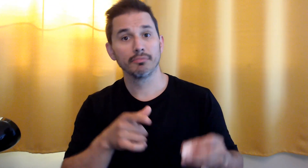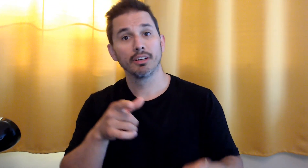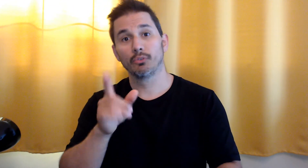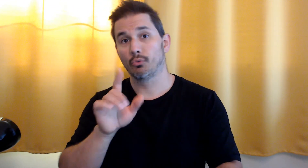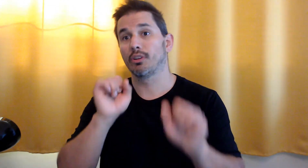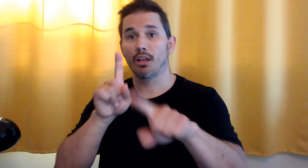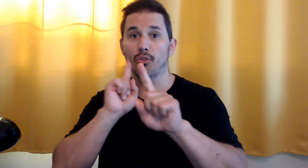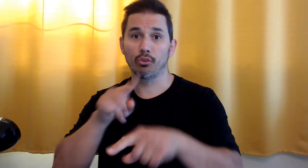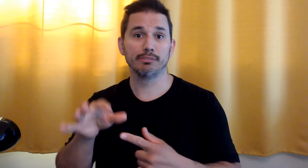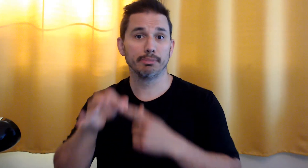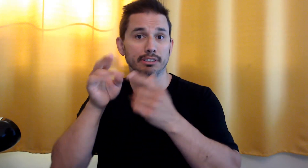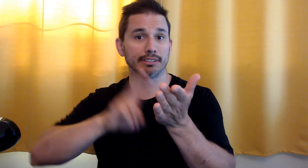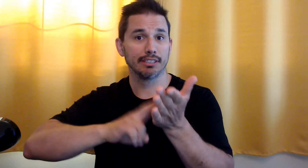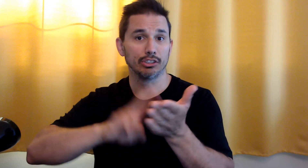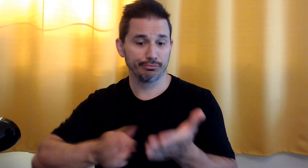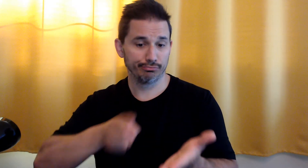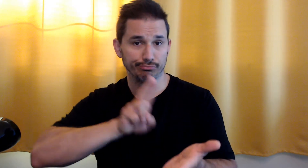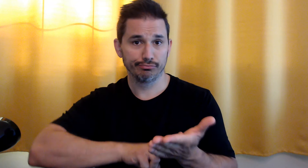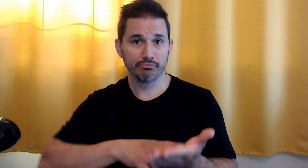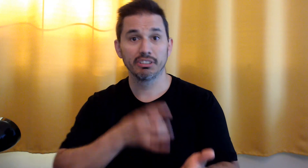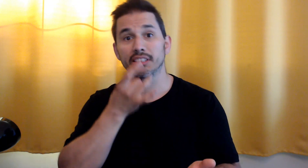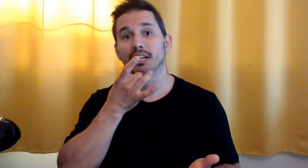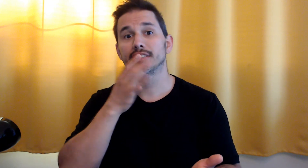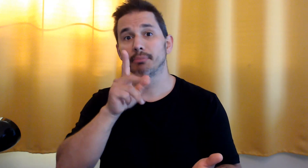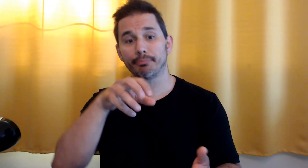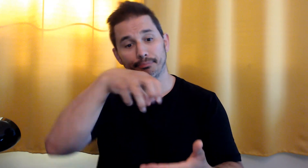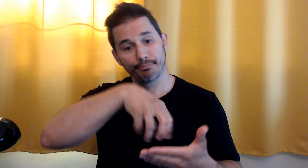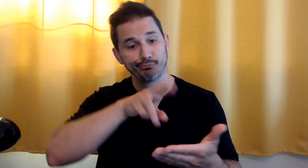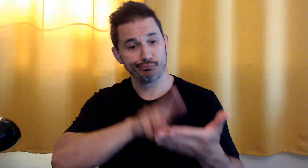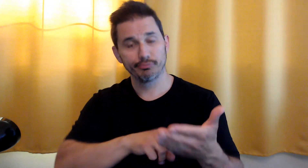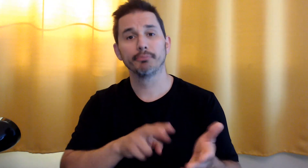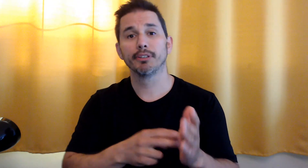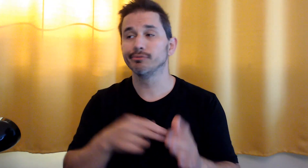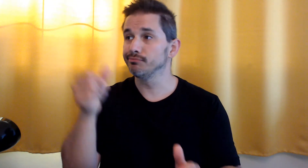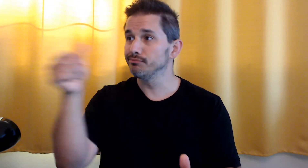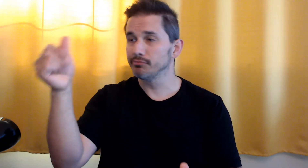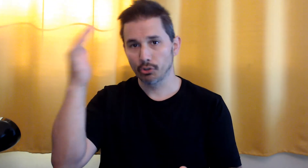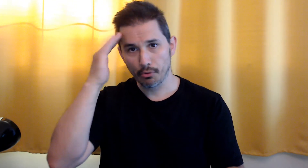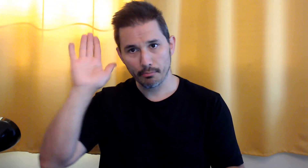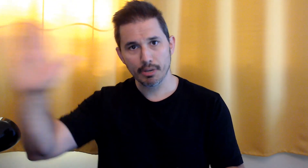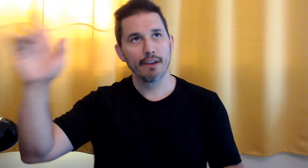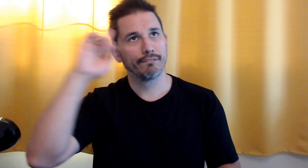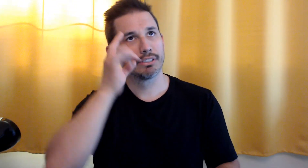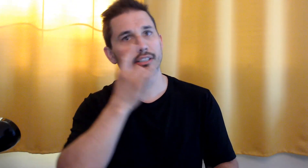Another great feature that this has is the labels for the buttons.